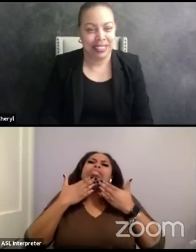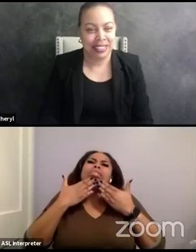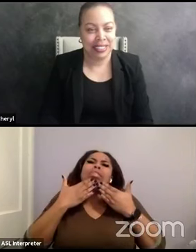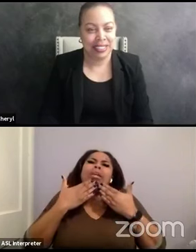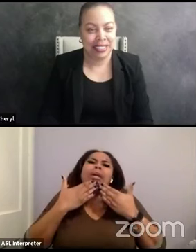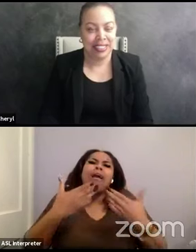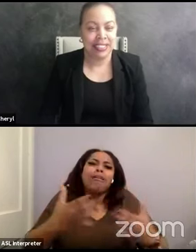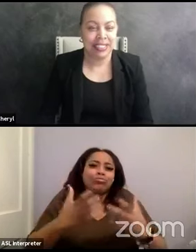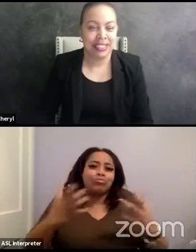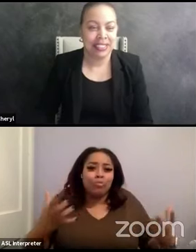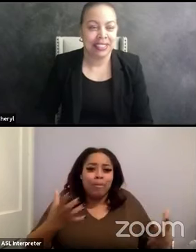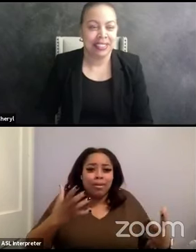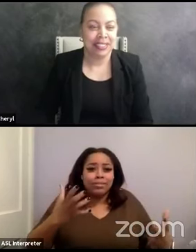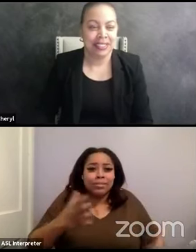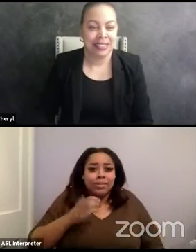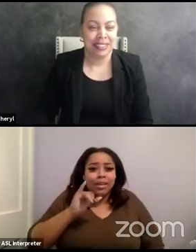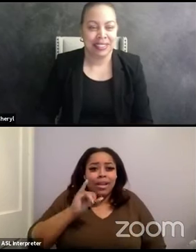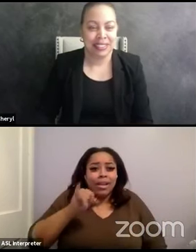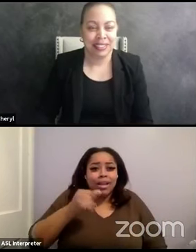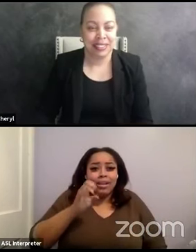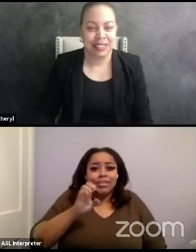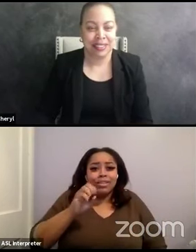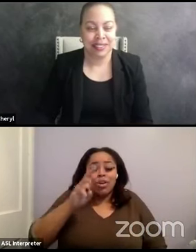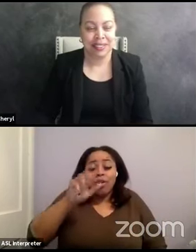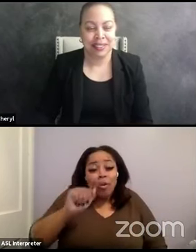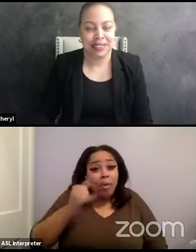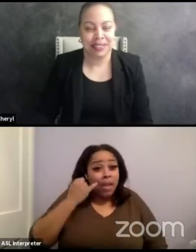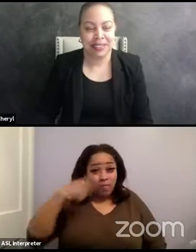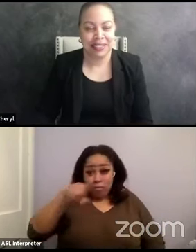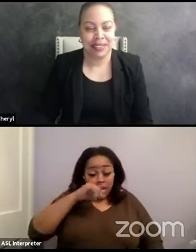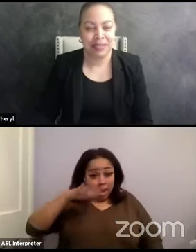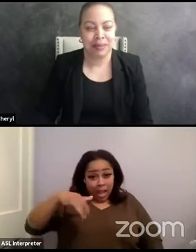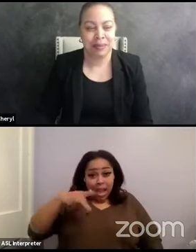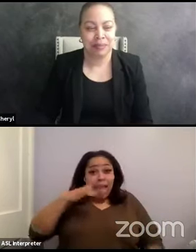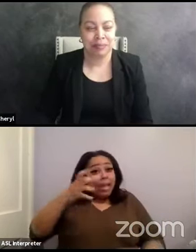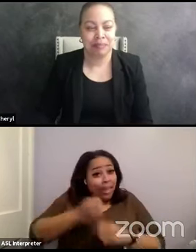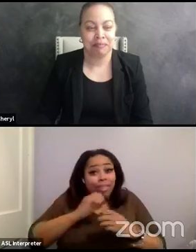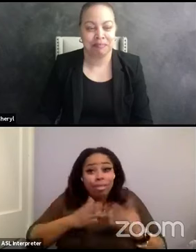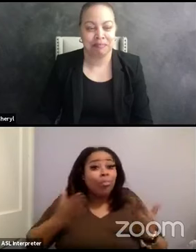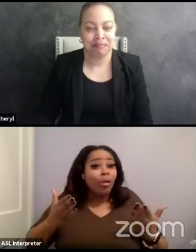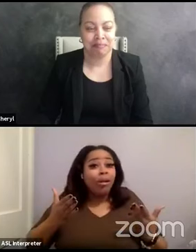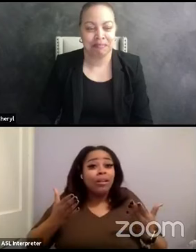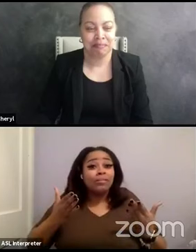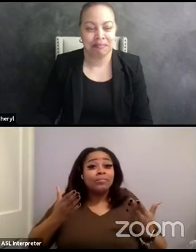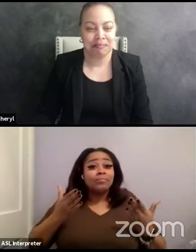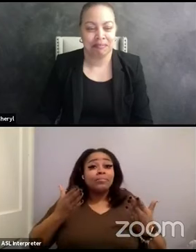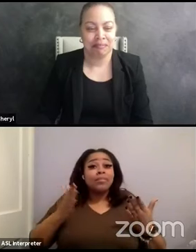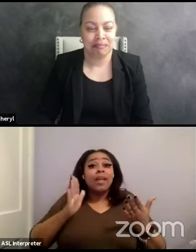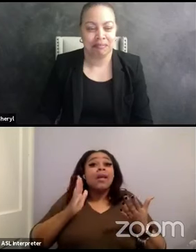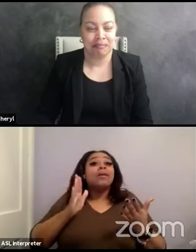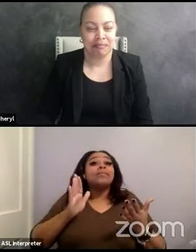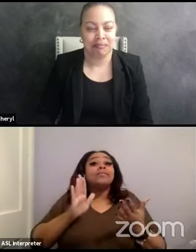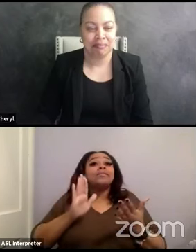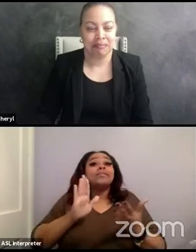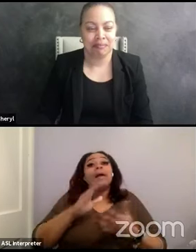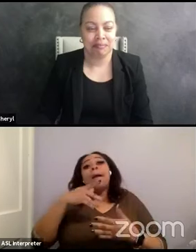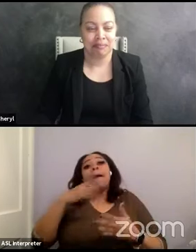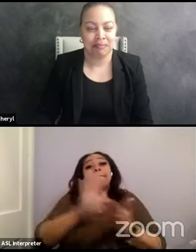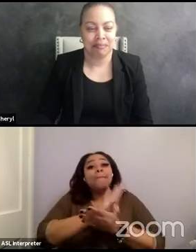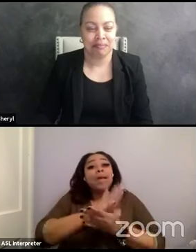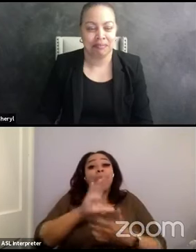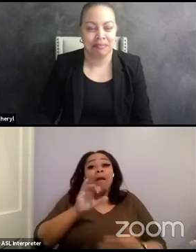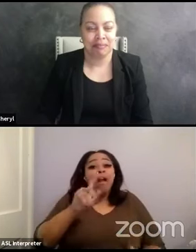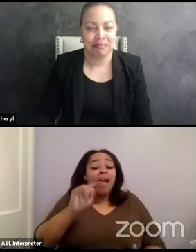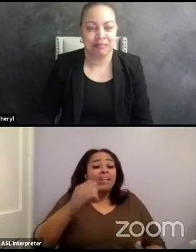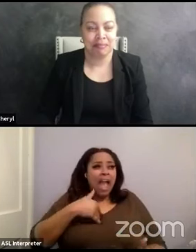Ijeoma. If y'all have not yet, get the book. Papercuts is they have it in